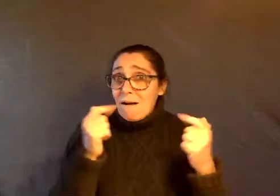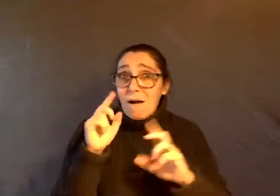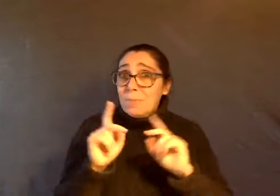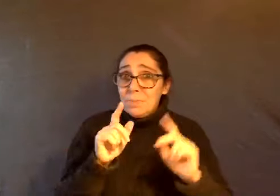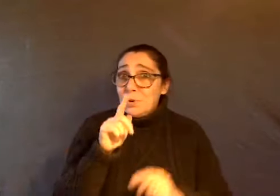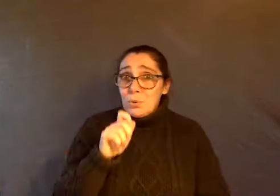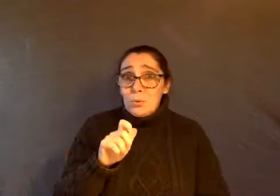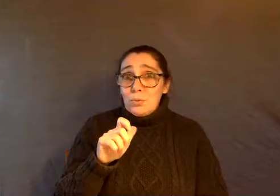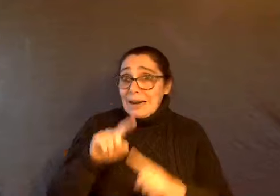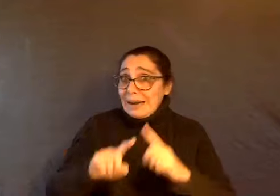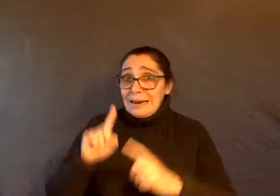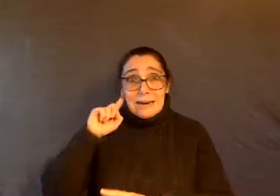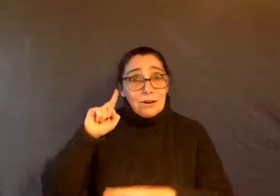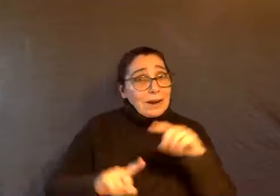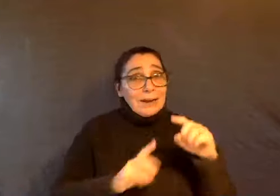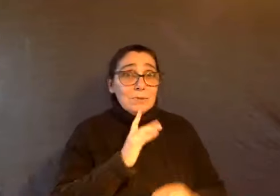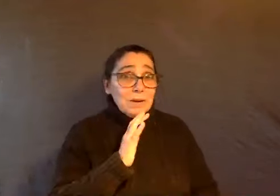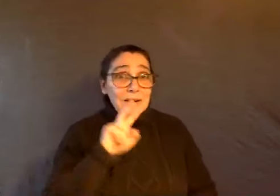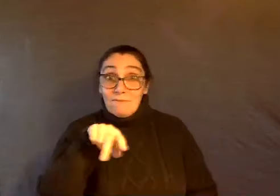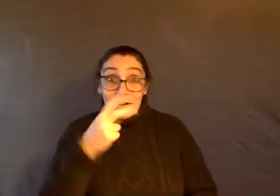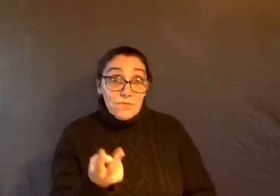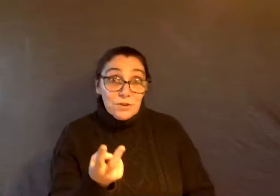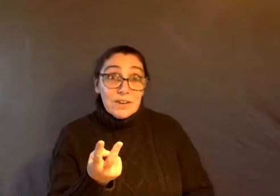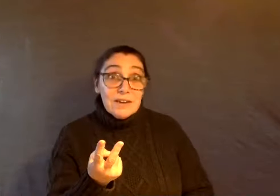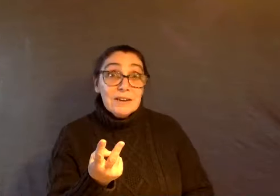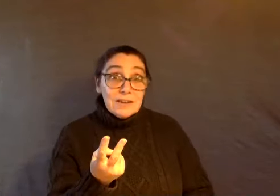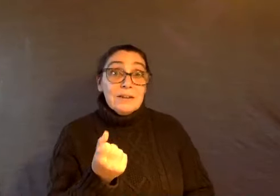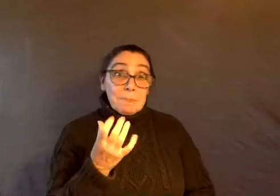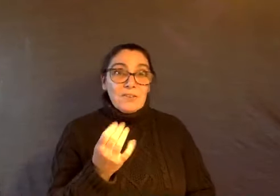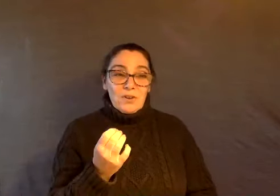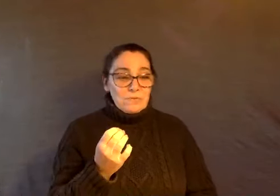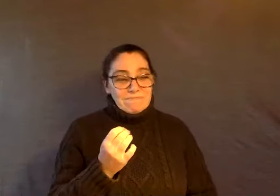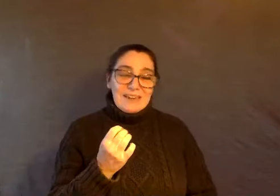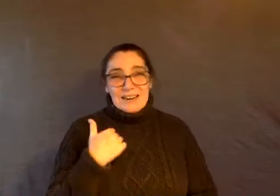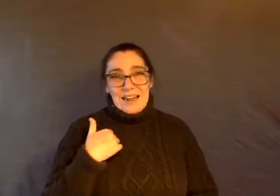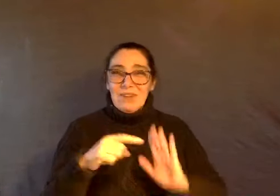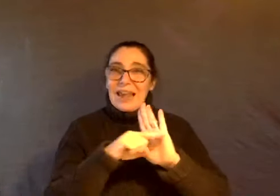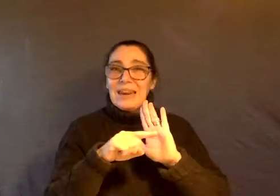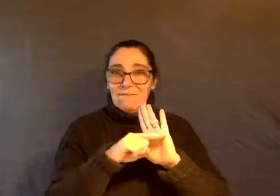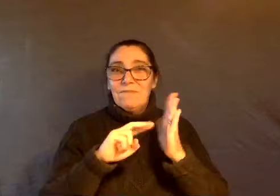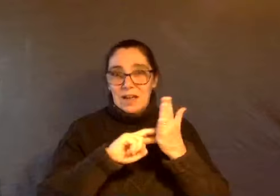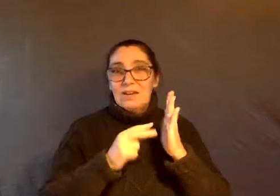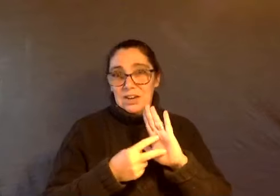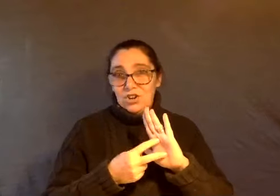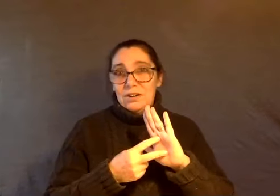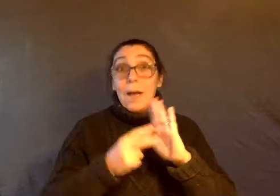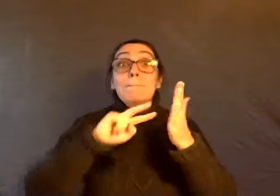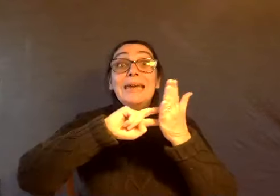all people who can't hear can't speak and vice versa. So it does have a negative connotation,